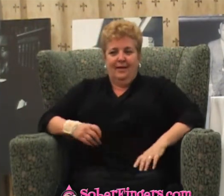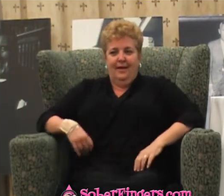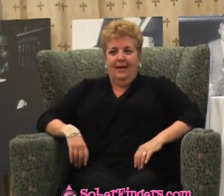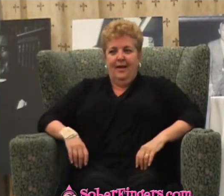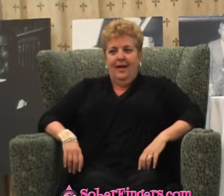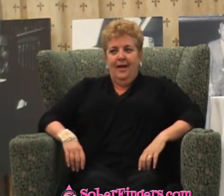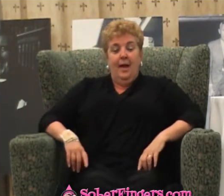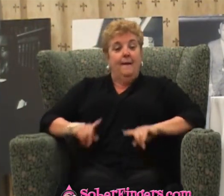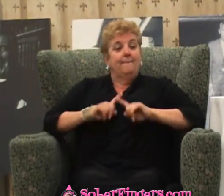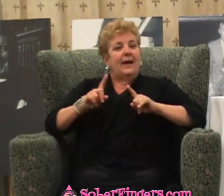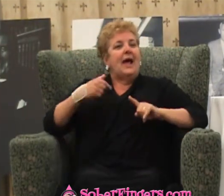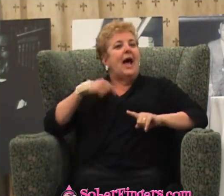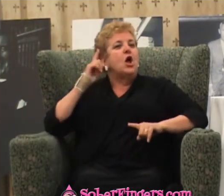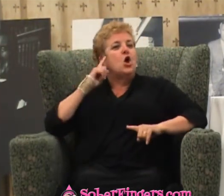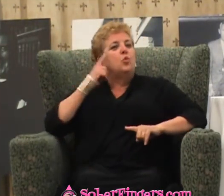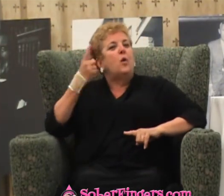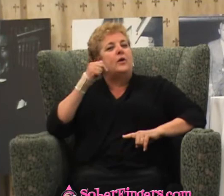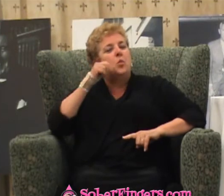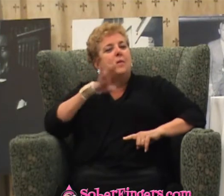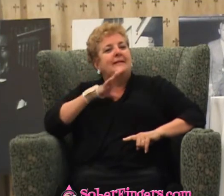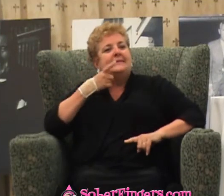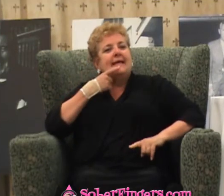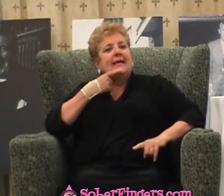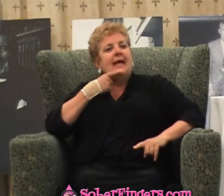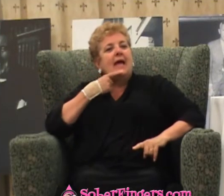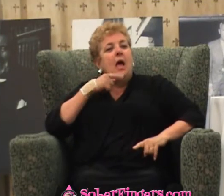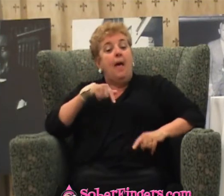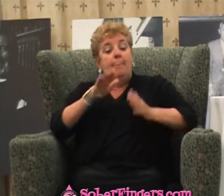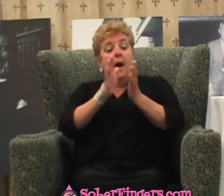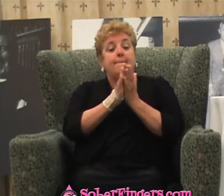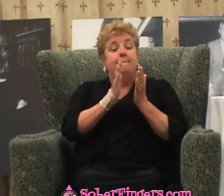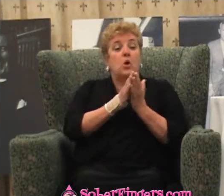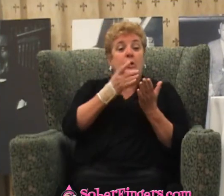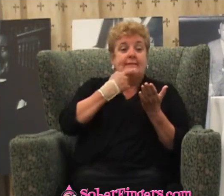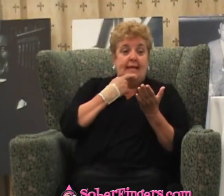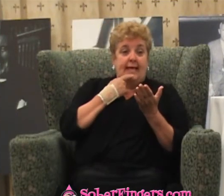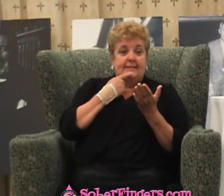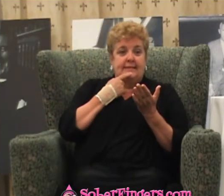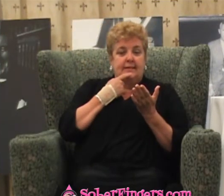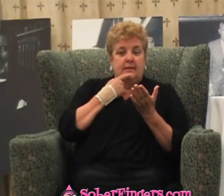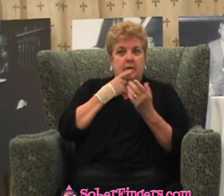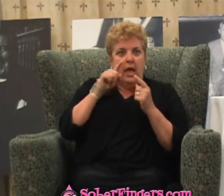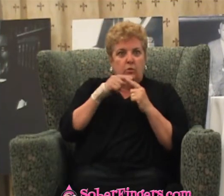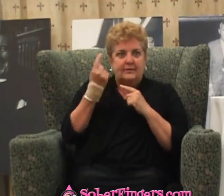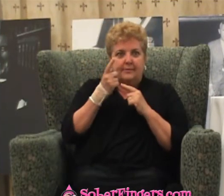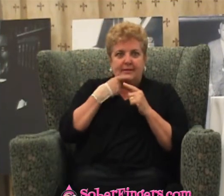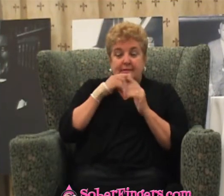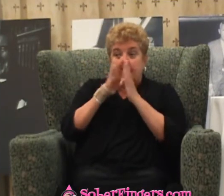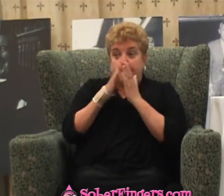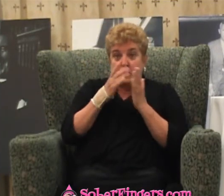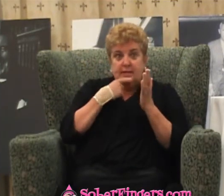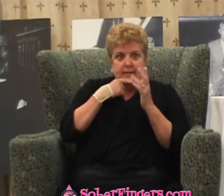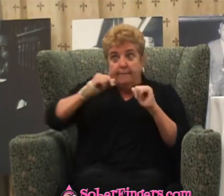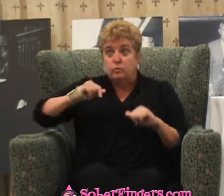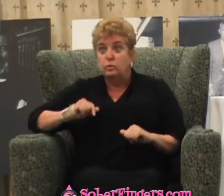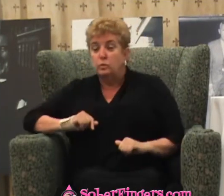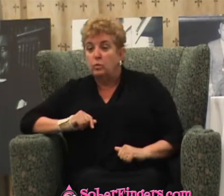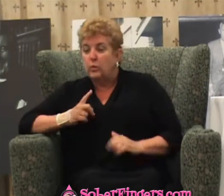But I heard this woman say, the book says, man, when somebody said the book says, I'm all ears. And she said the book says our drinking was